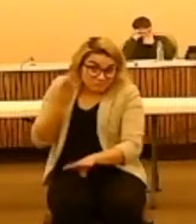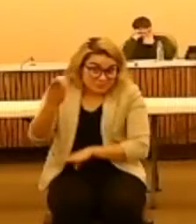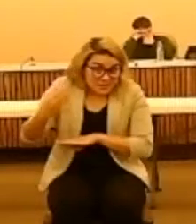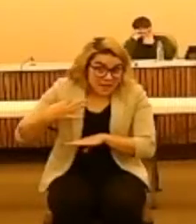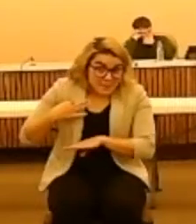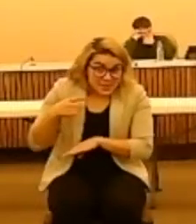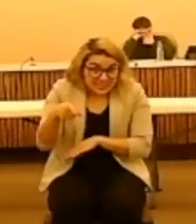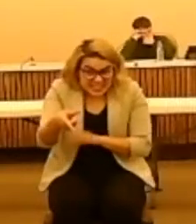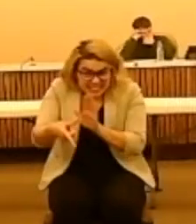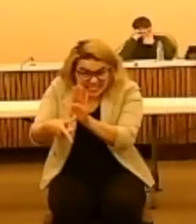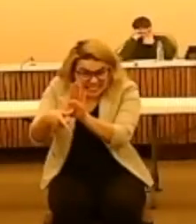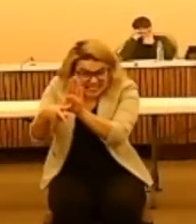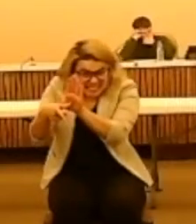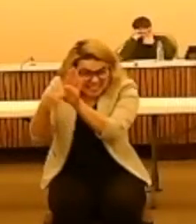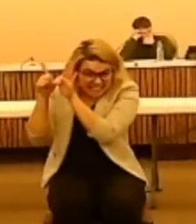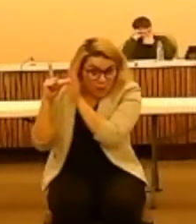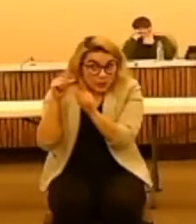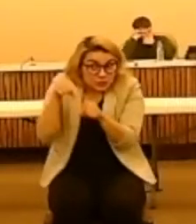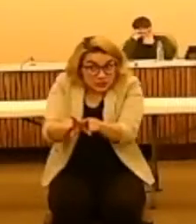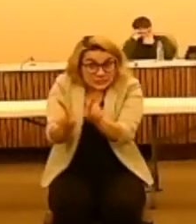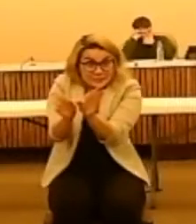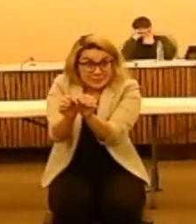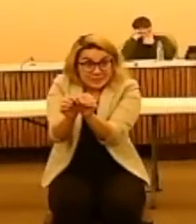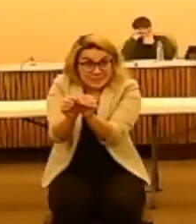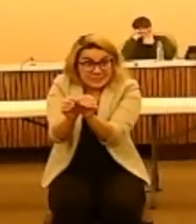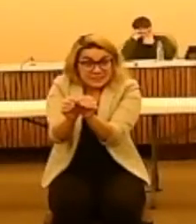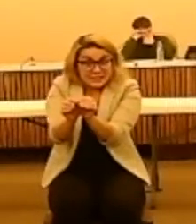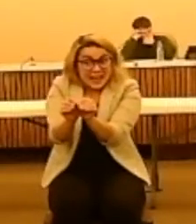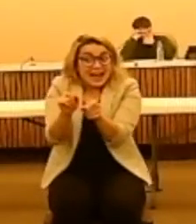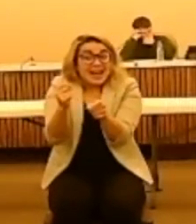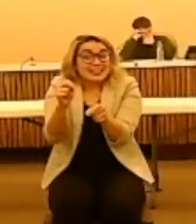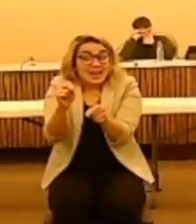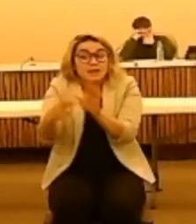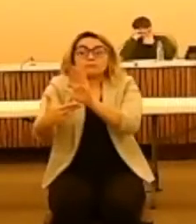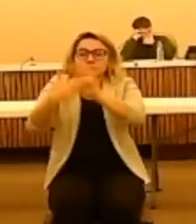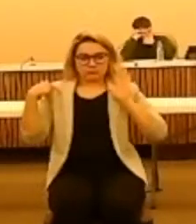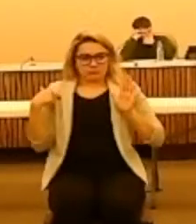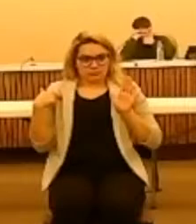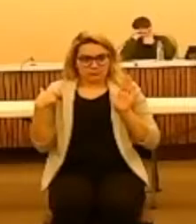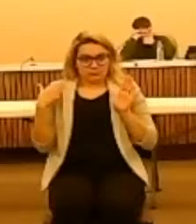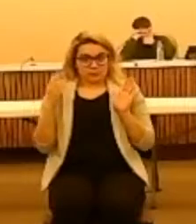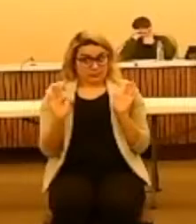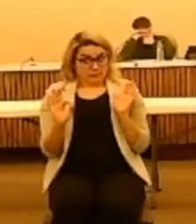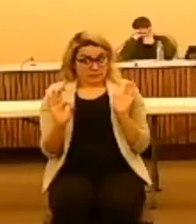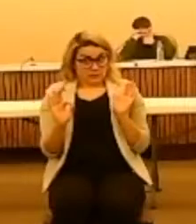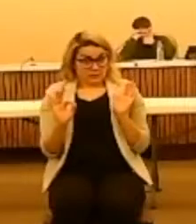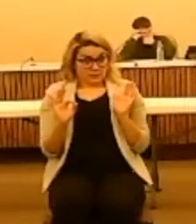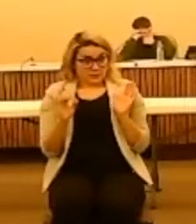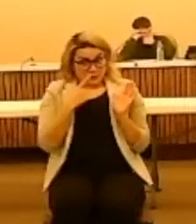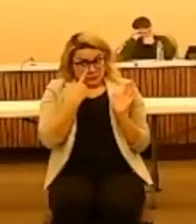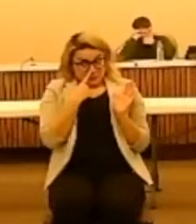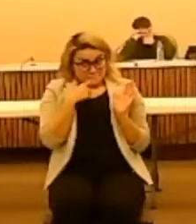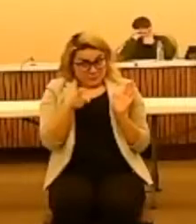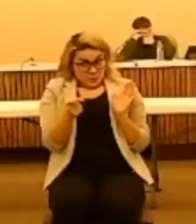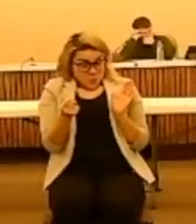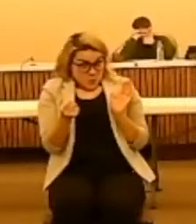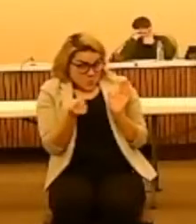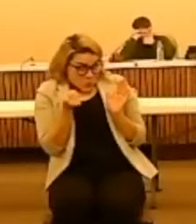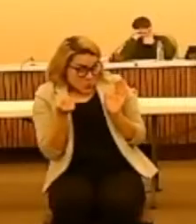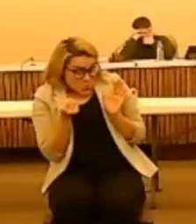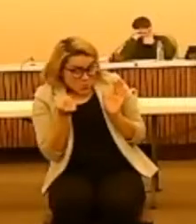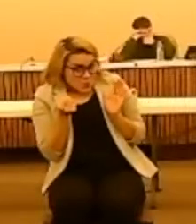reviewed at that meeting and we can get the designation then. So would it be possible to consider